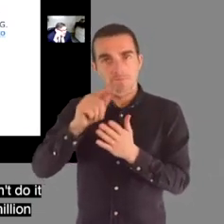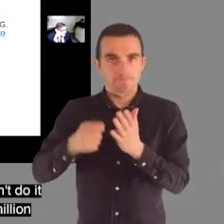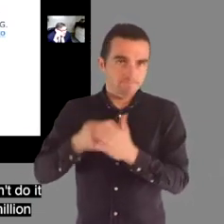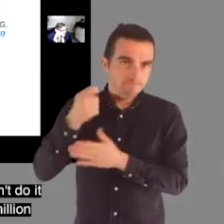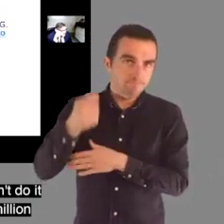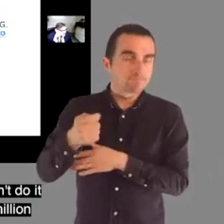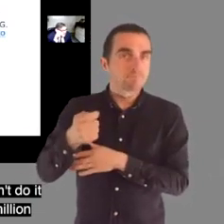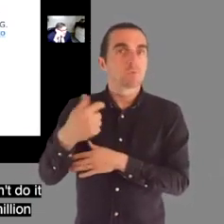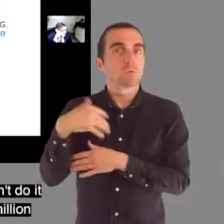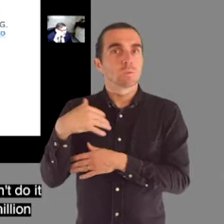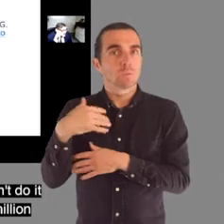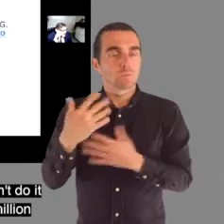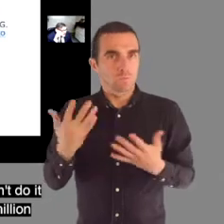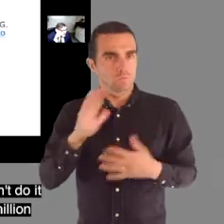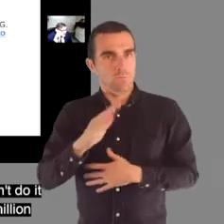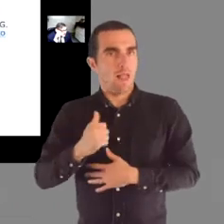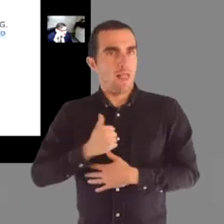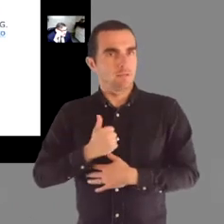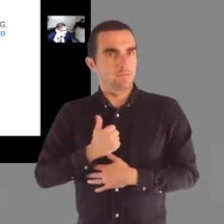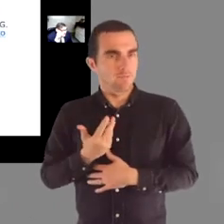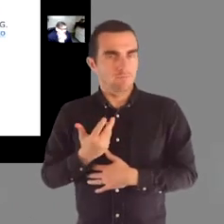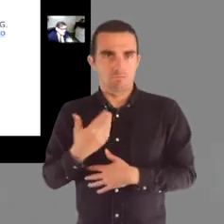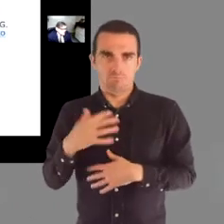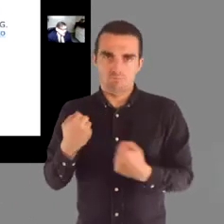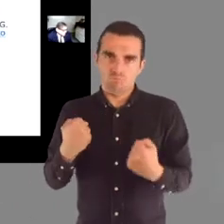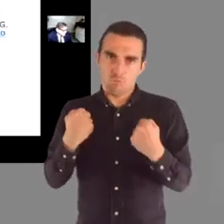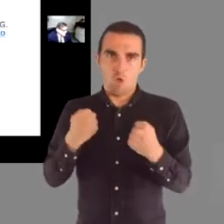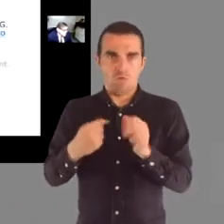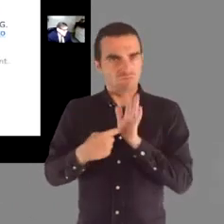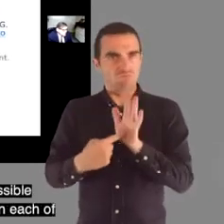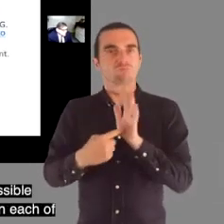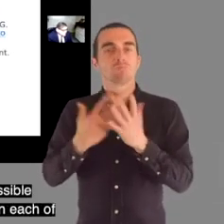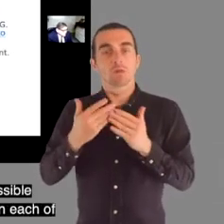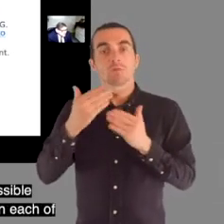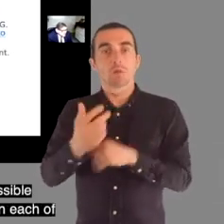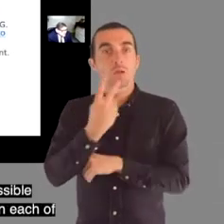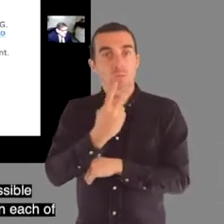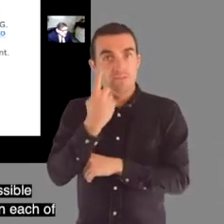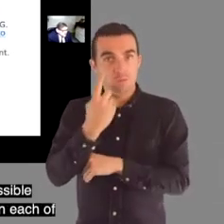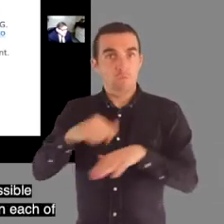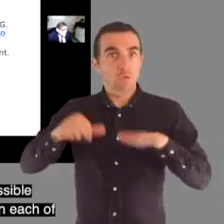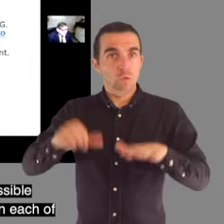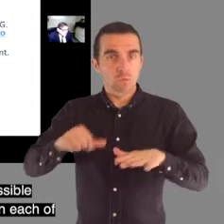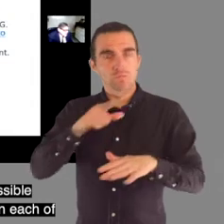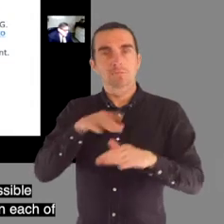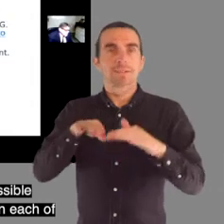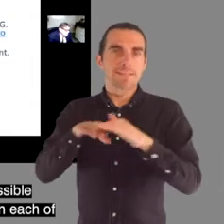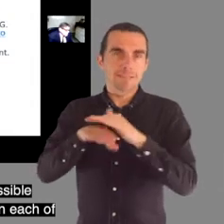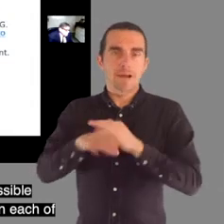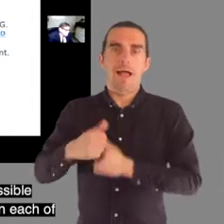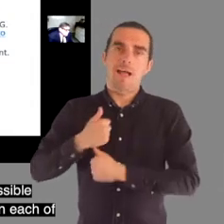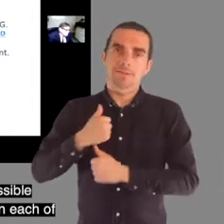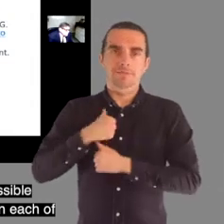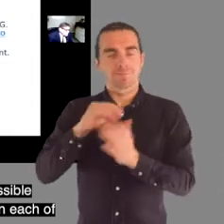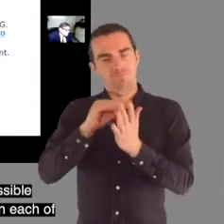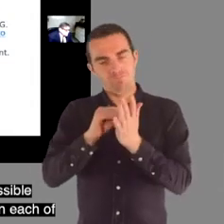fine of $250,000 Canadian dollars. So that's really powerful. On the 21st of June, the Accessible Canada Act became